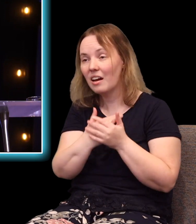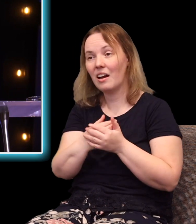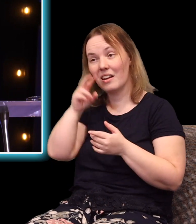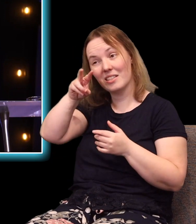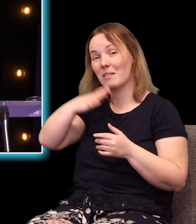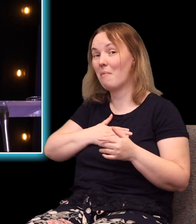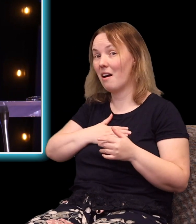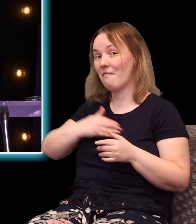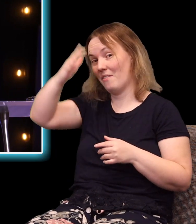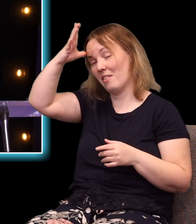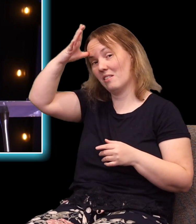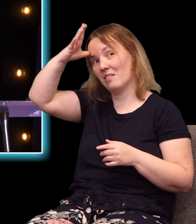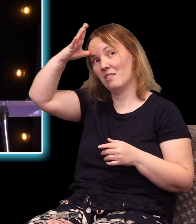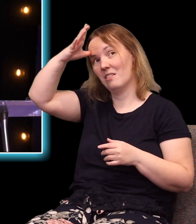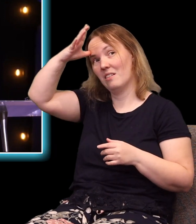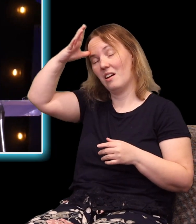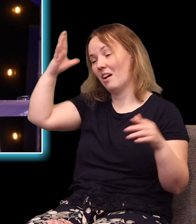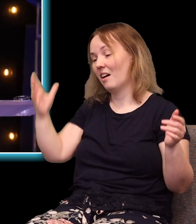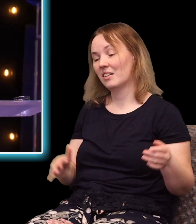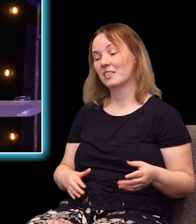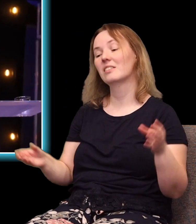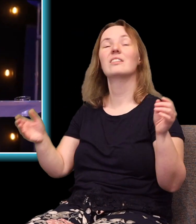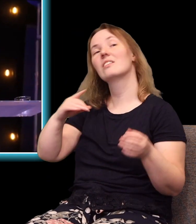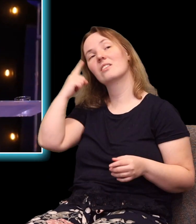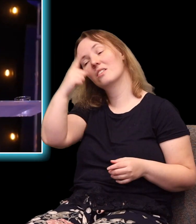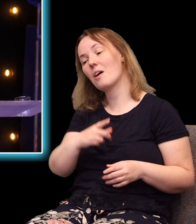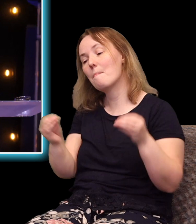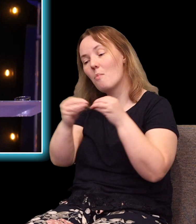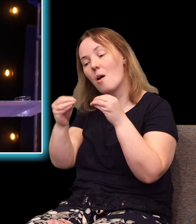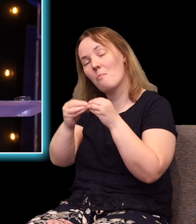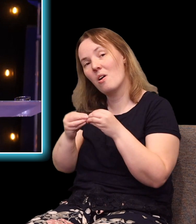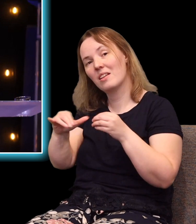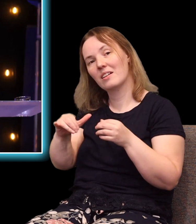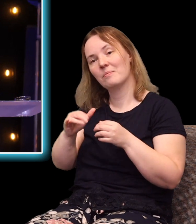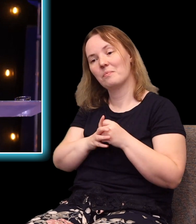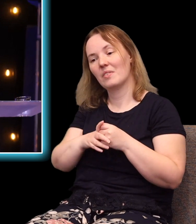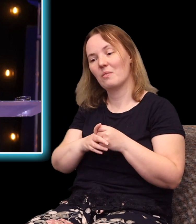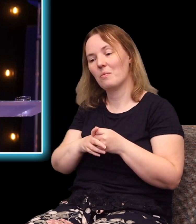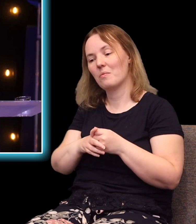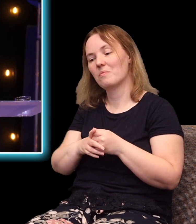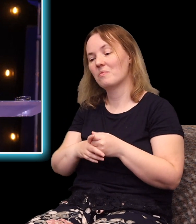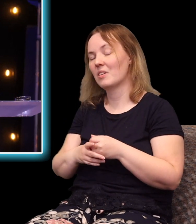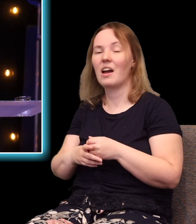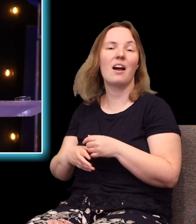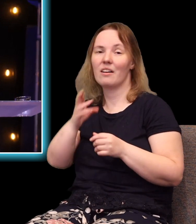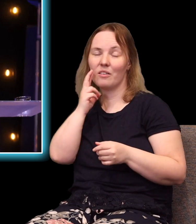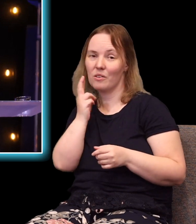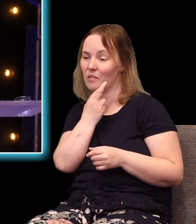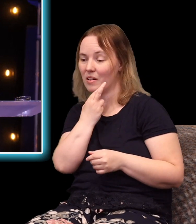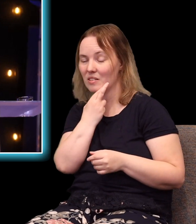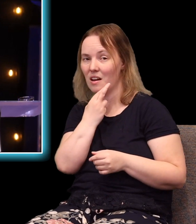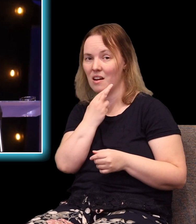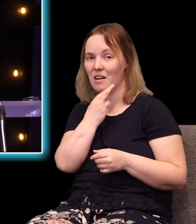my father. If you were to see his picture, I just look more and more like him all the time. When I go to a restaurant and tell the waitress dumb